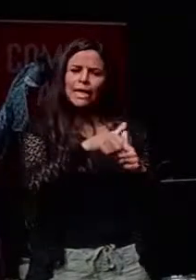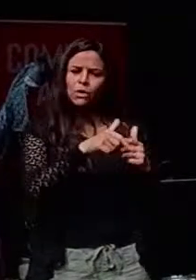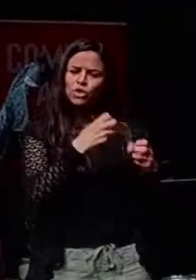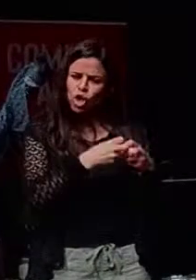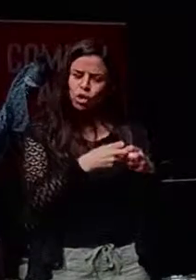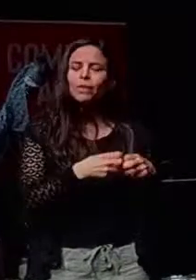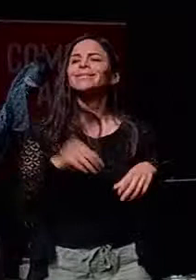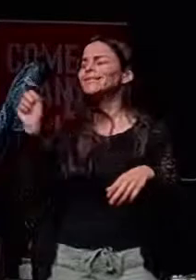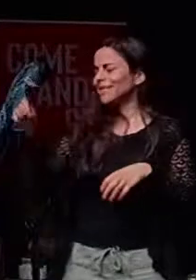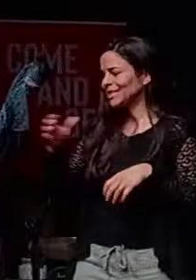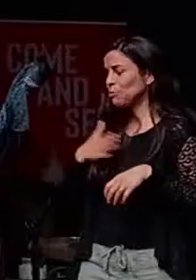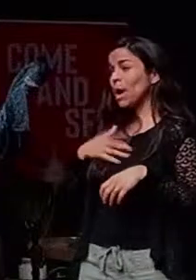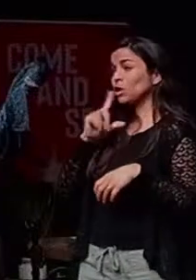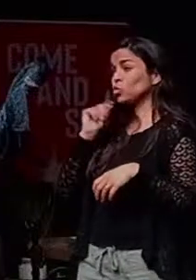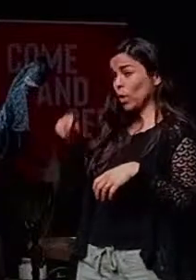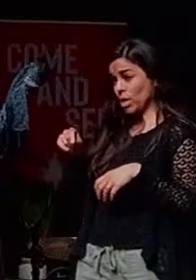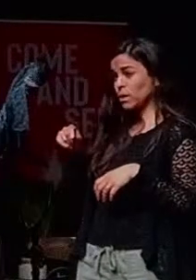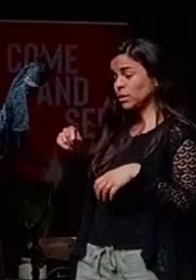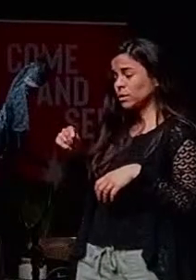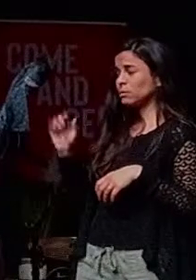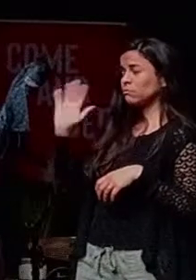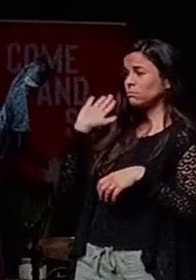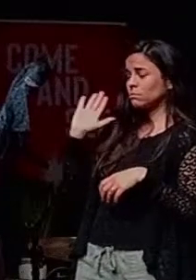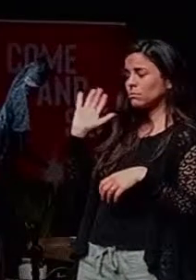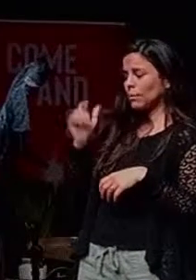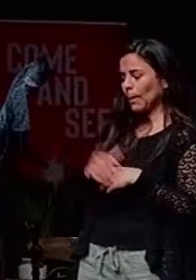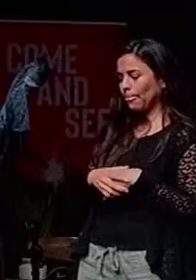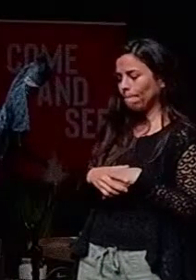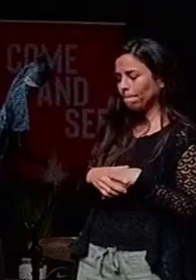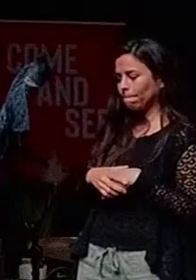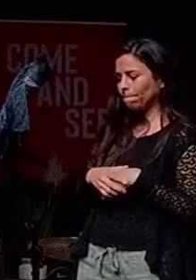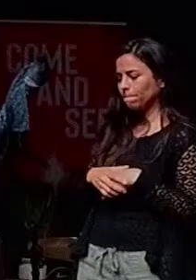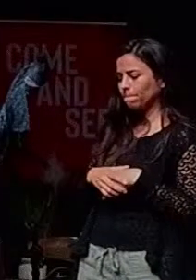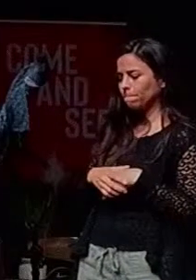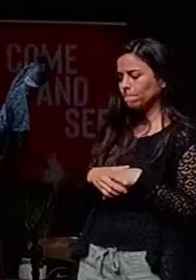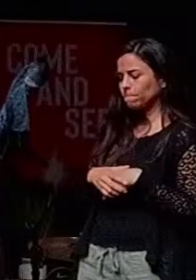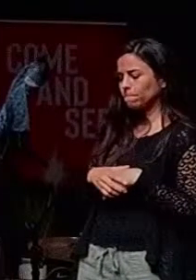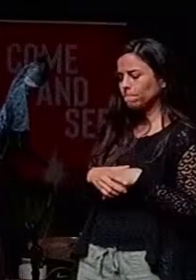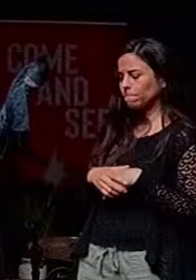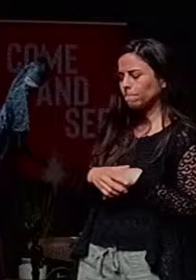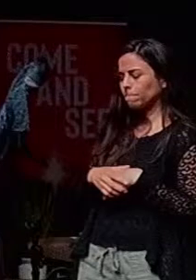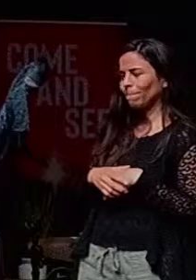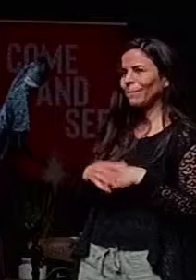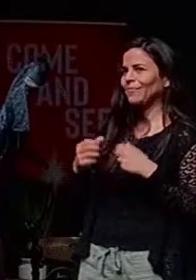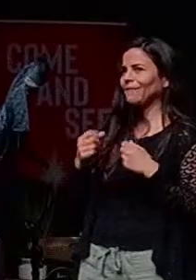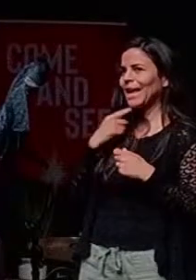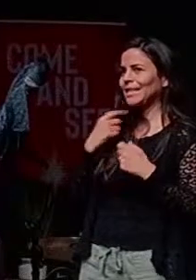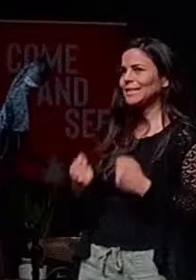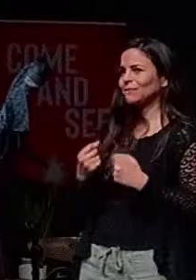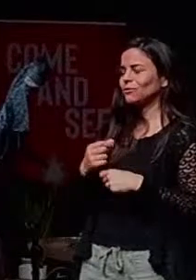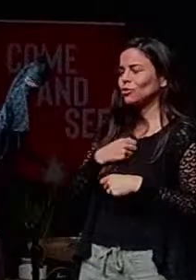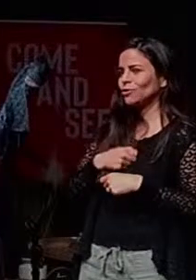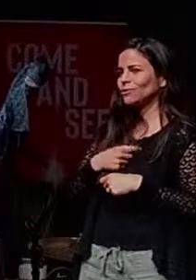20s, that's when I had to mature and separate my faith from my parents, and that's where I had more